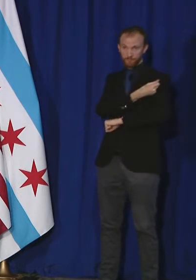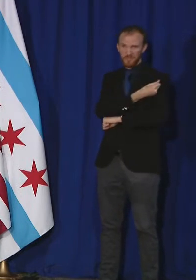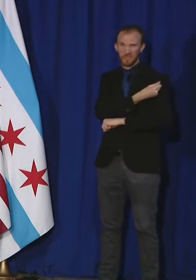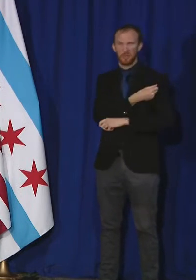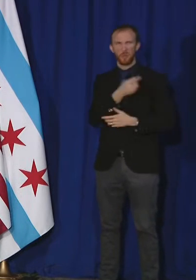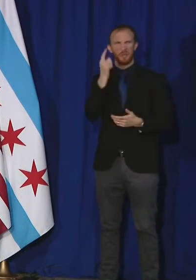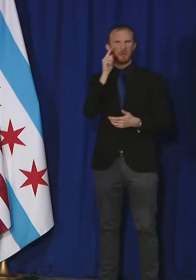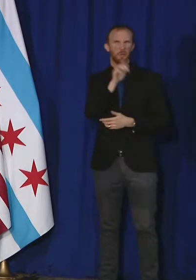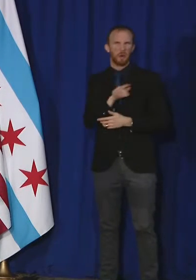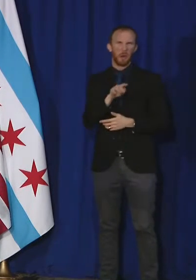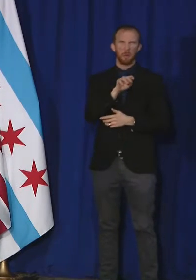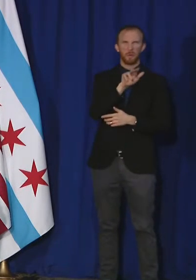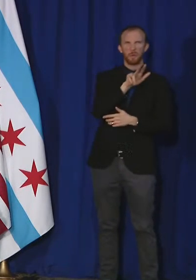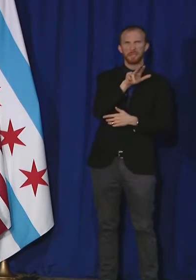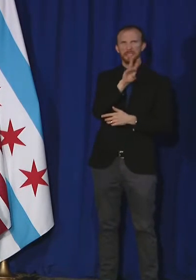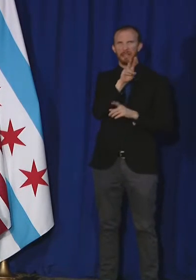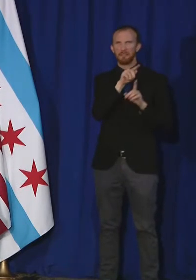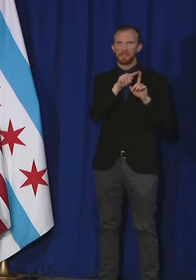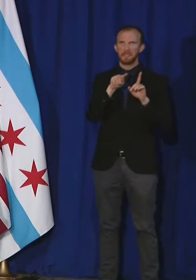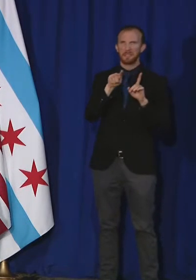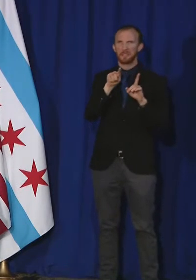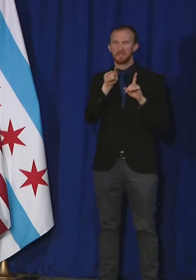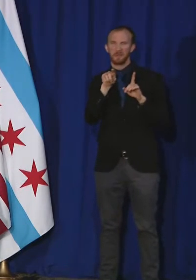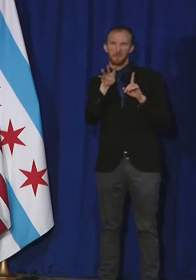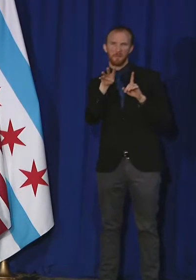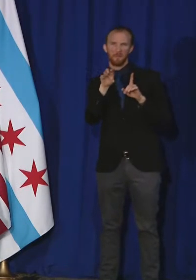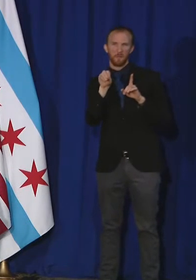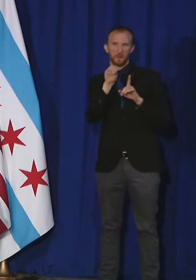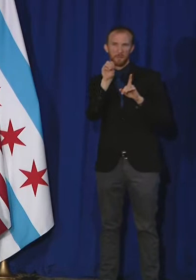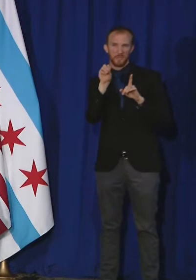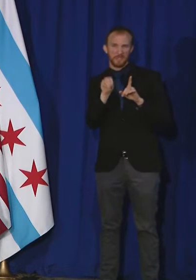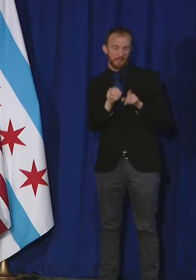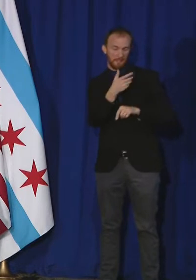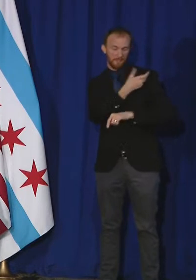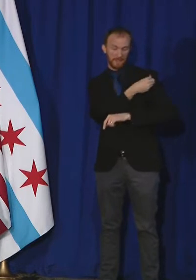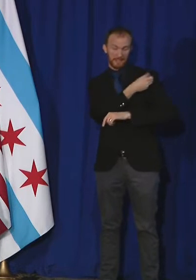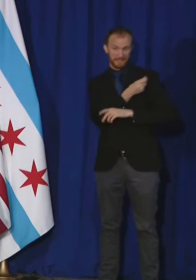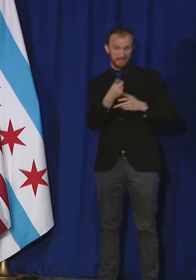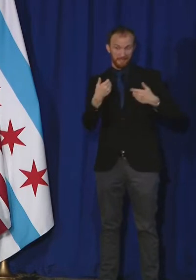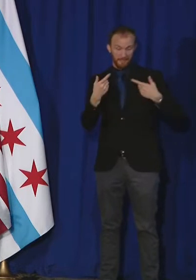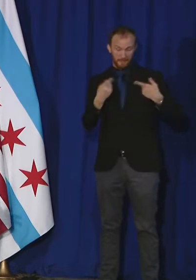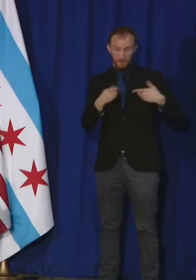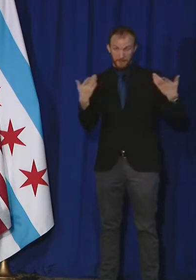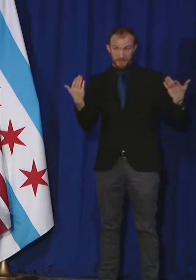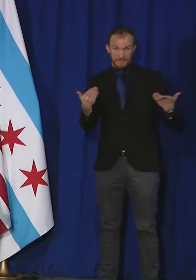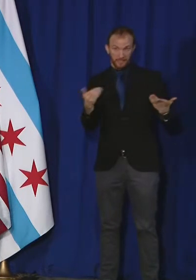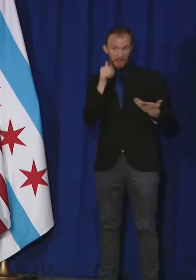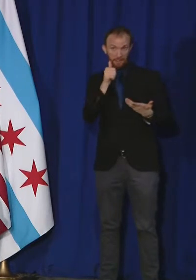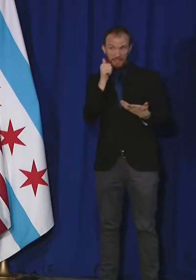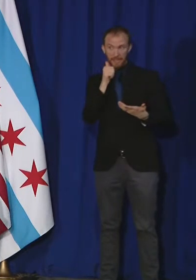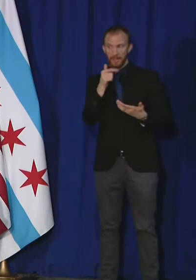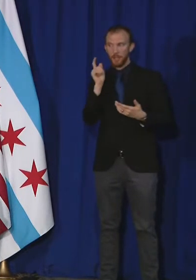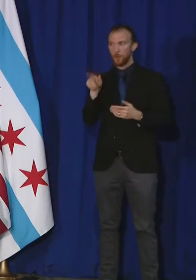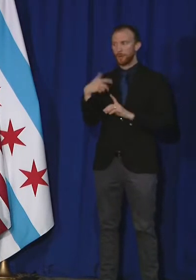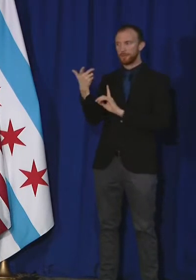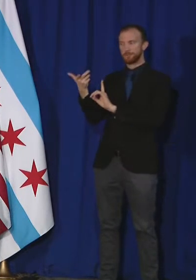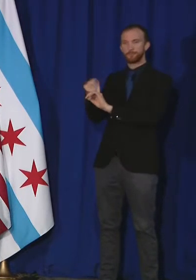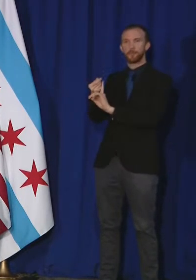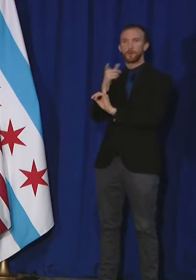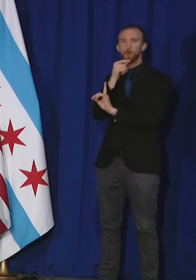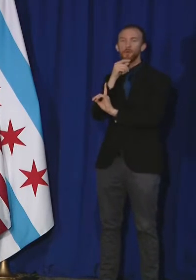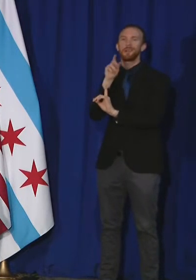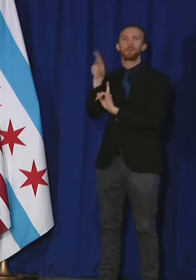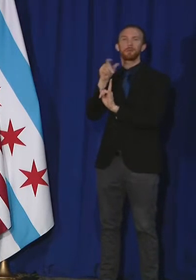40%, between 37 and 42% of the vaccines that we're giving here in Chicago every day are going to non-Chicago residents. It's